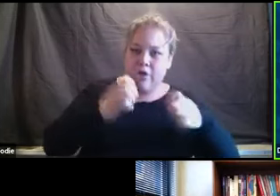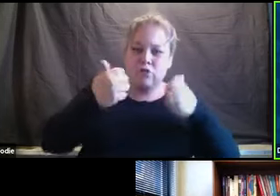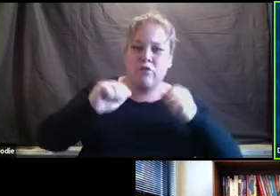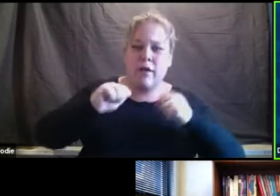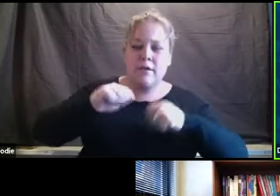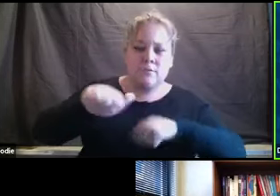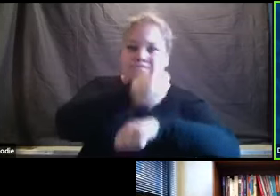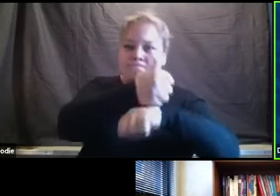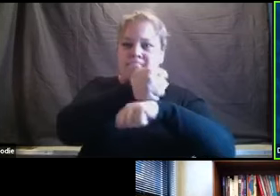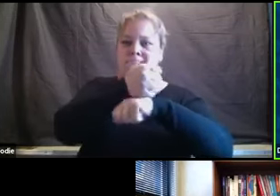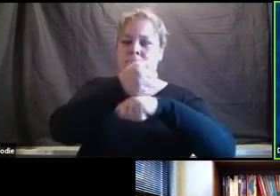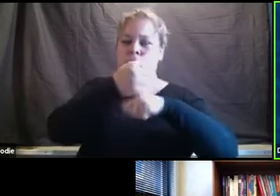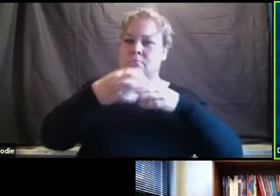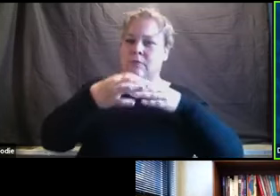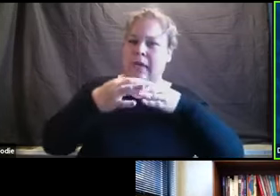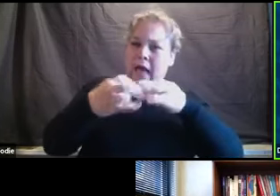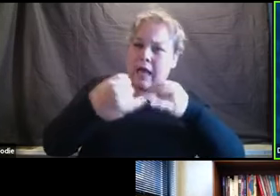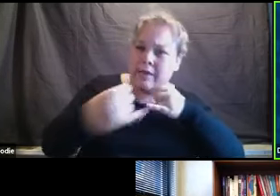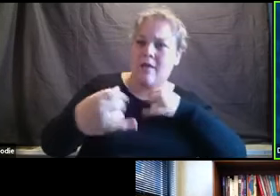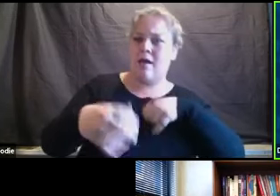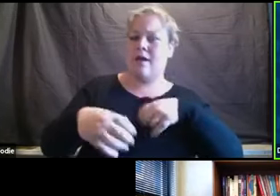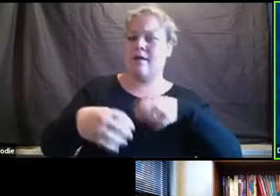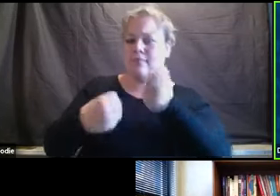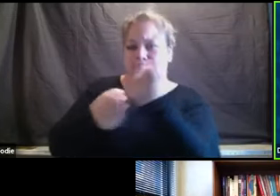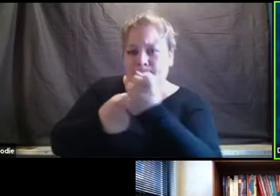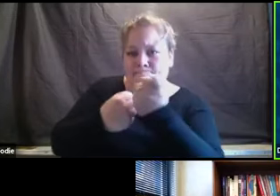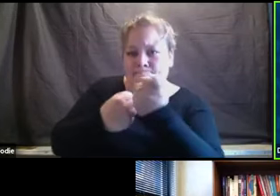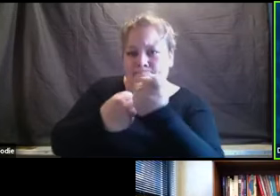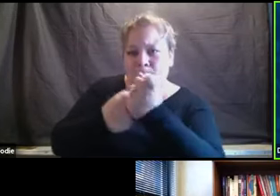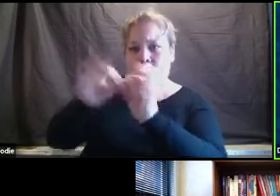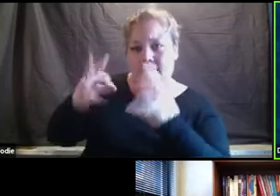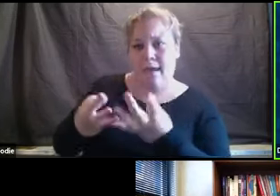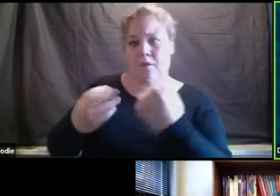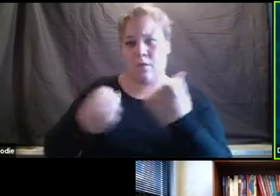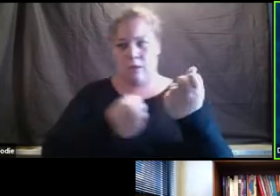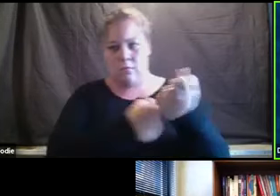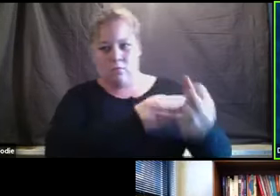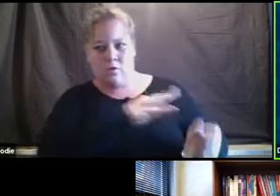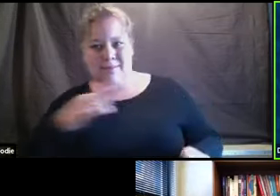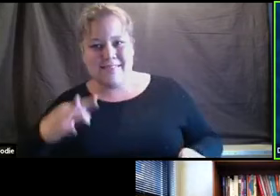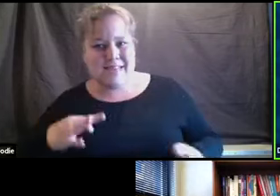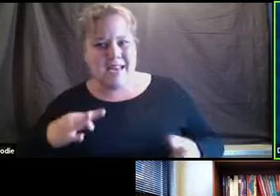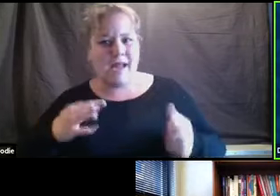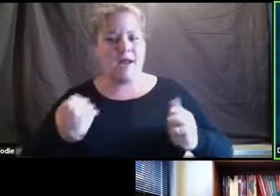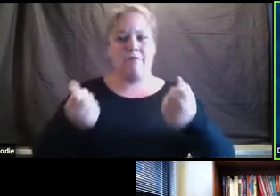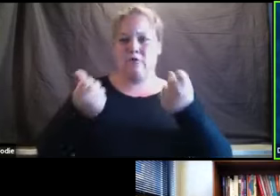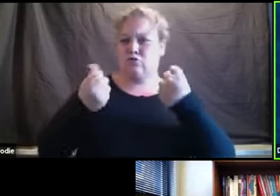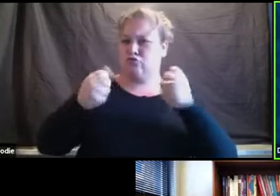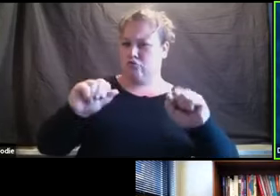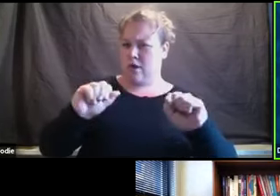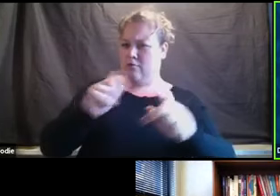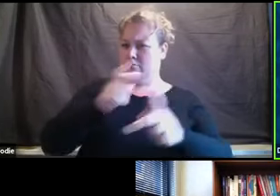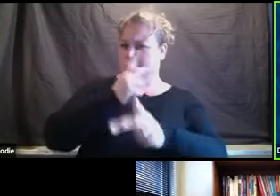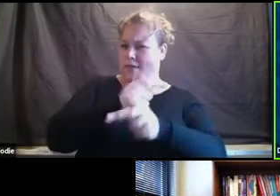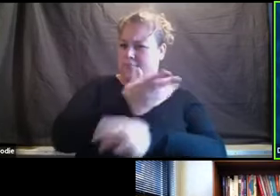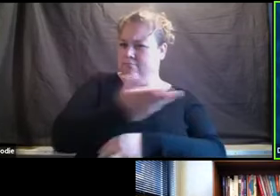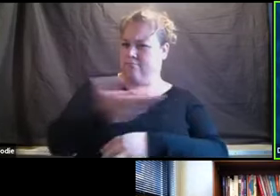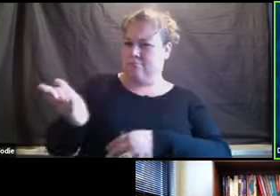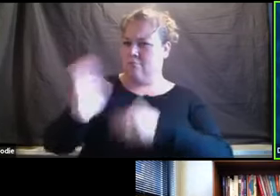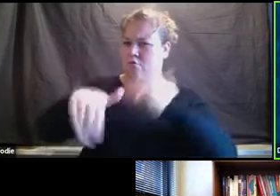residents, the families of their residents, and the facility staff remain healthy and safe. It's truly been